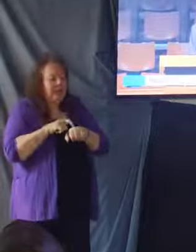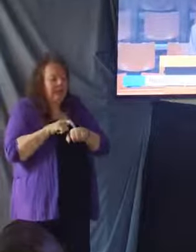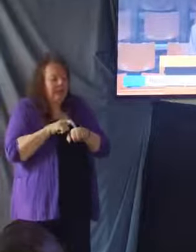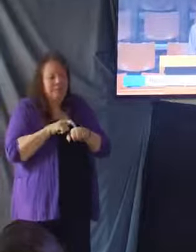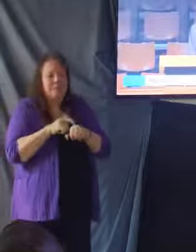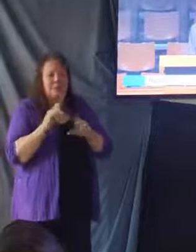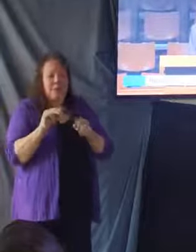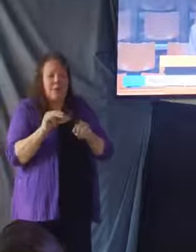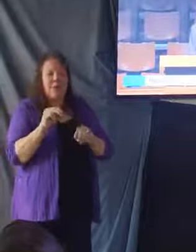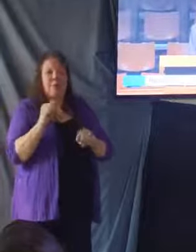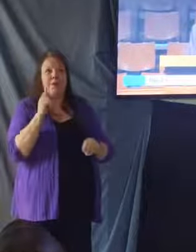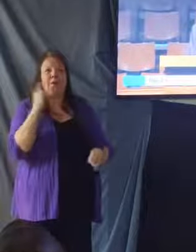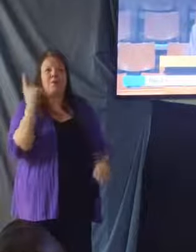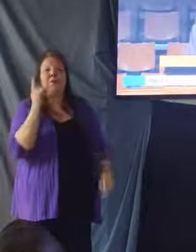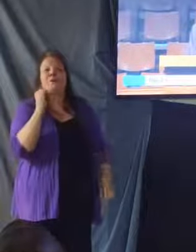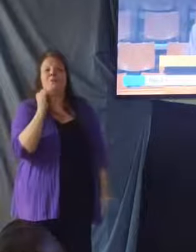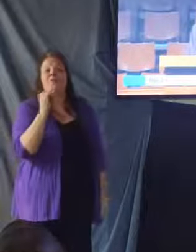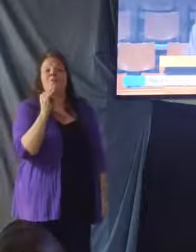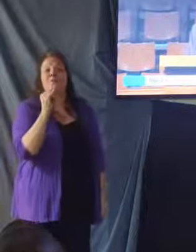but for all eternity.